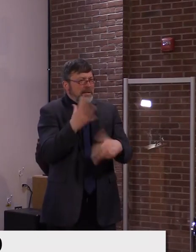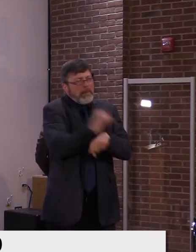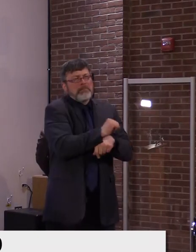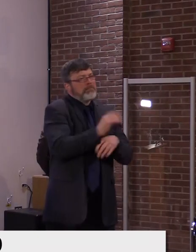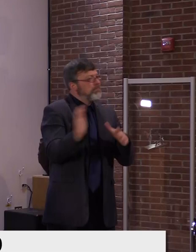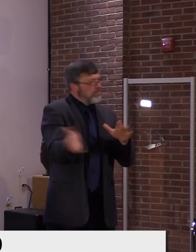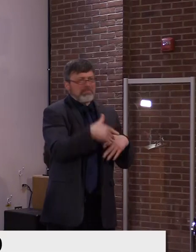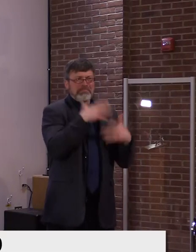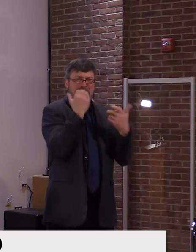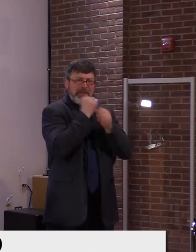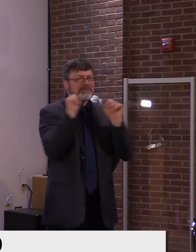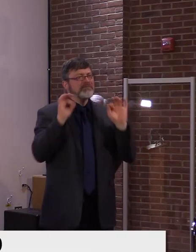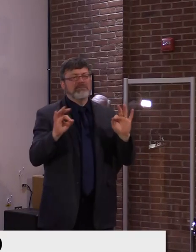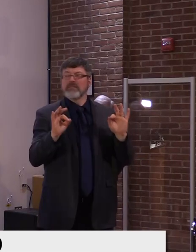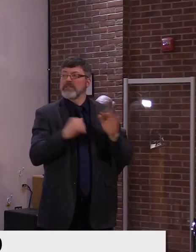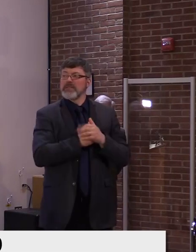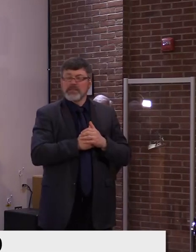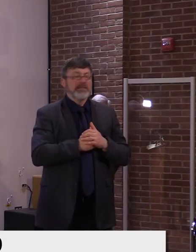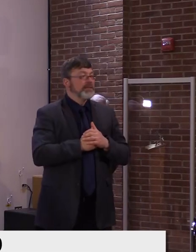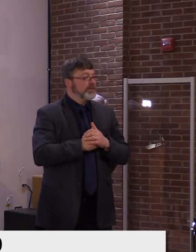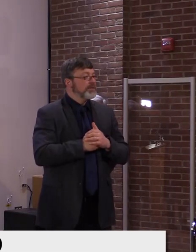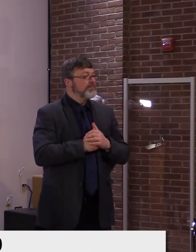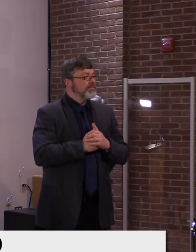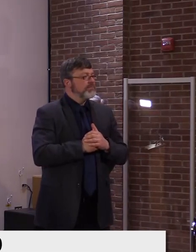any risk that we could discern.